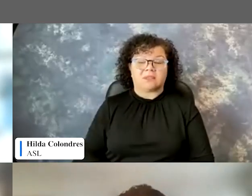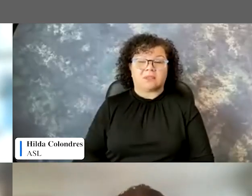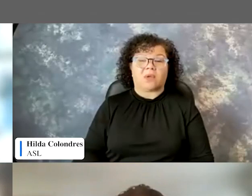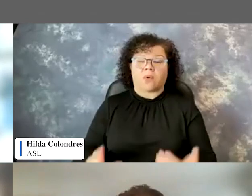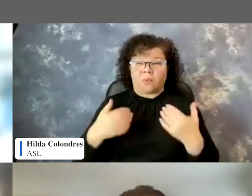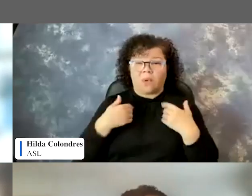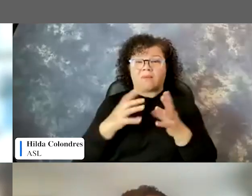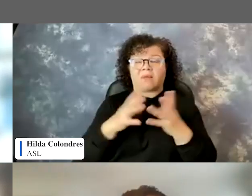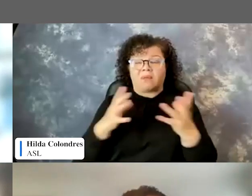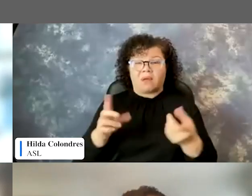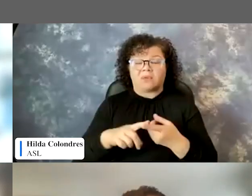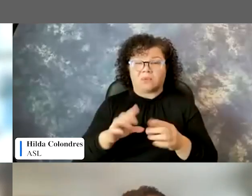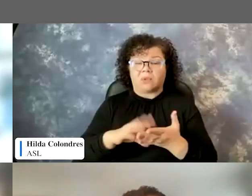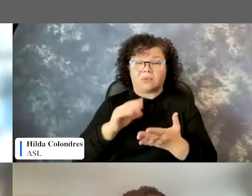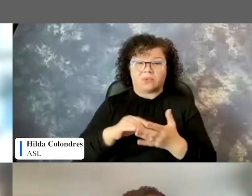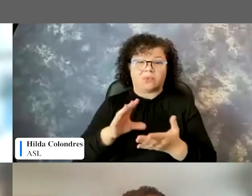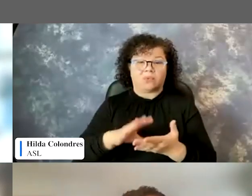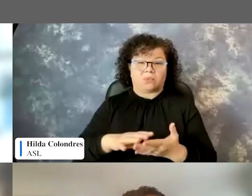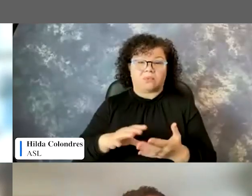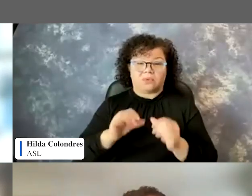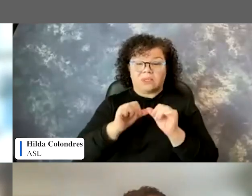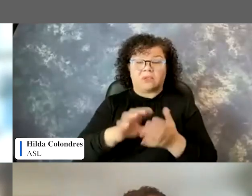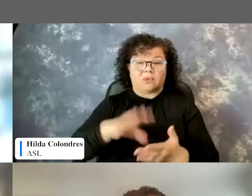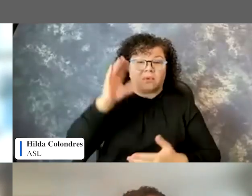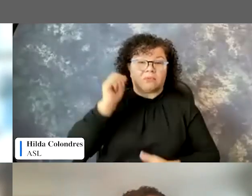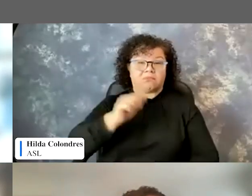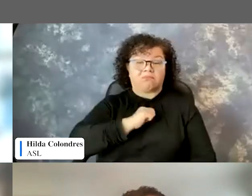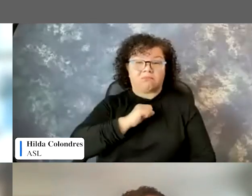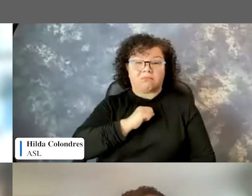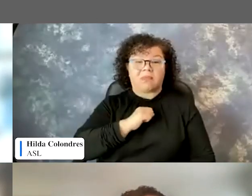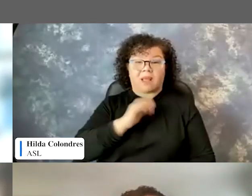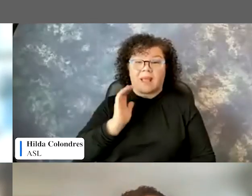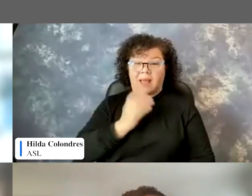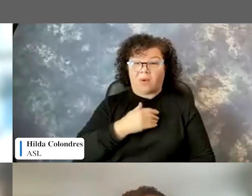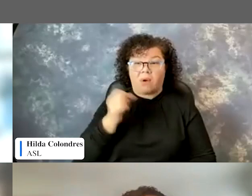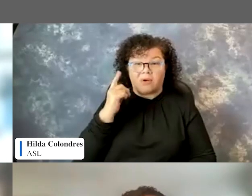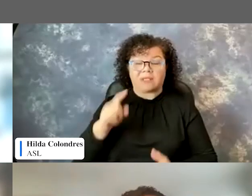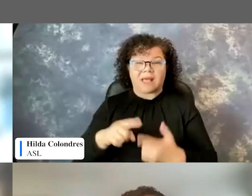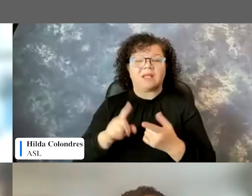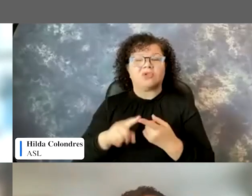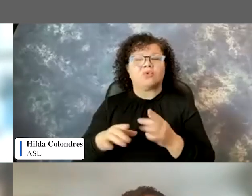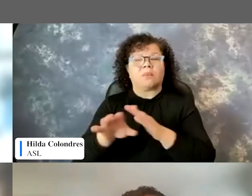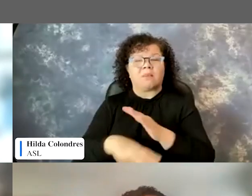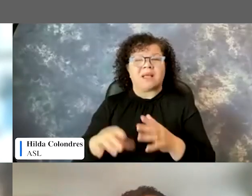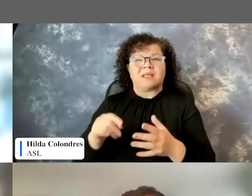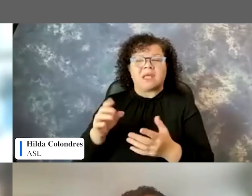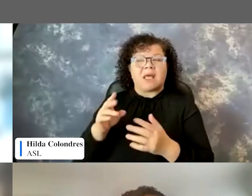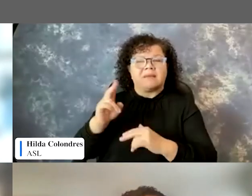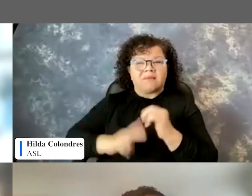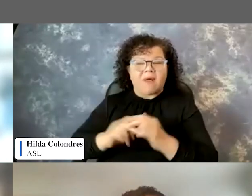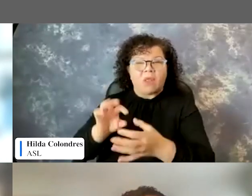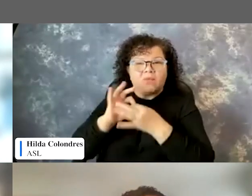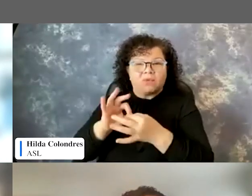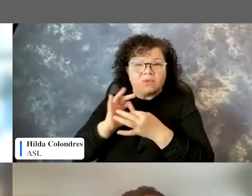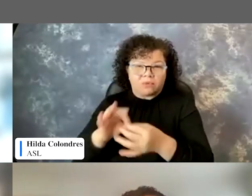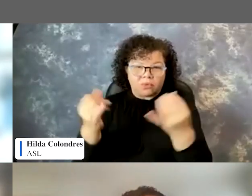learning ourselves. And our recommendation for other funders starts with the basics. Just begin to form relationships